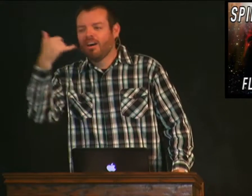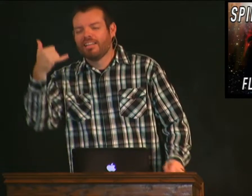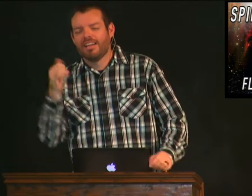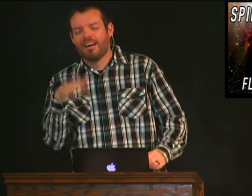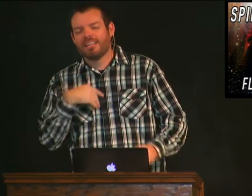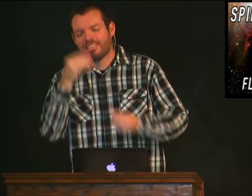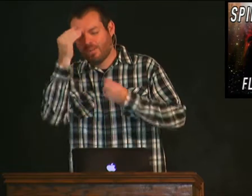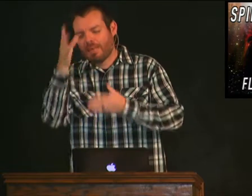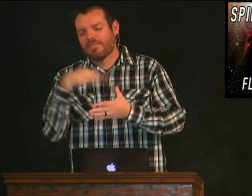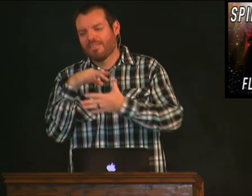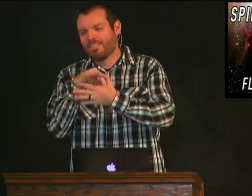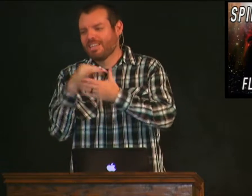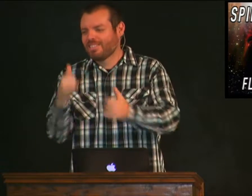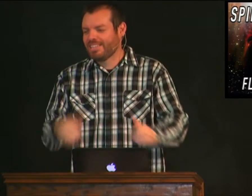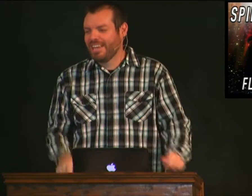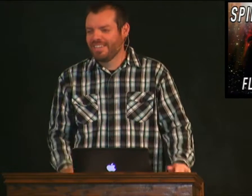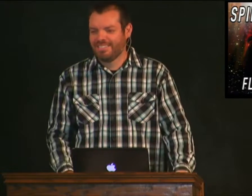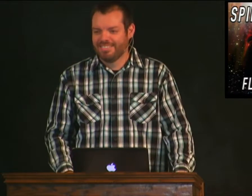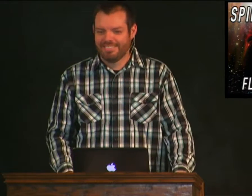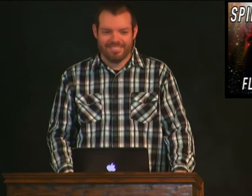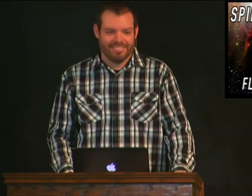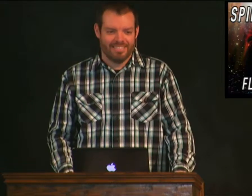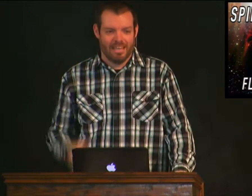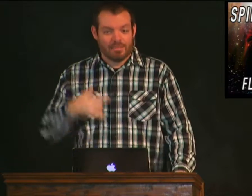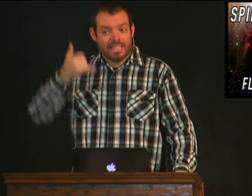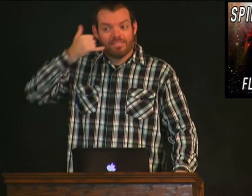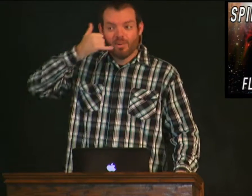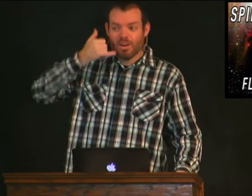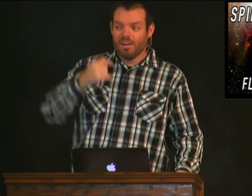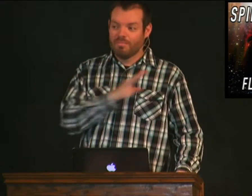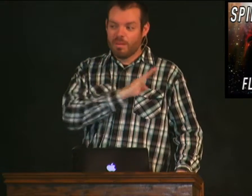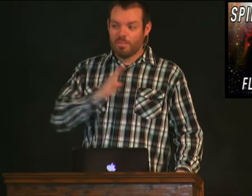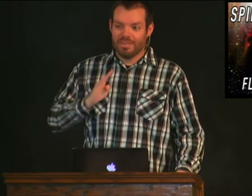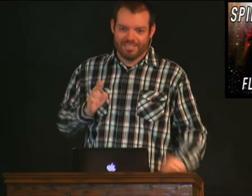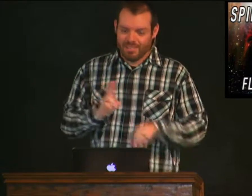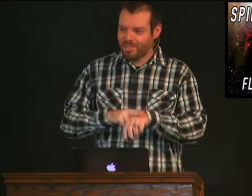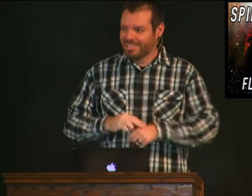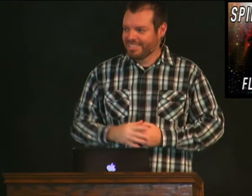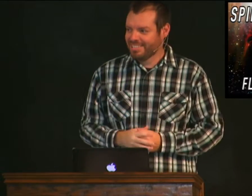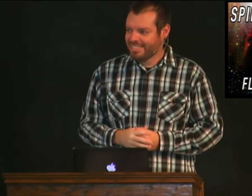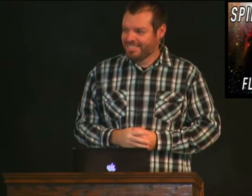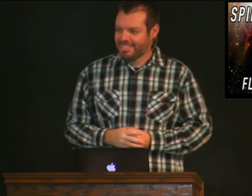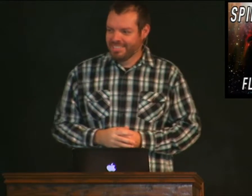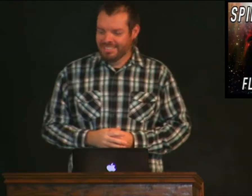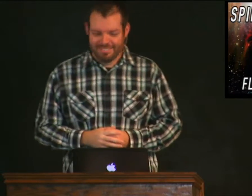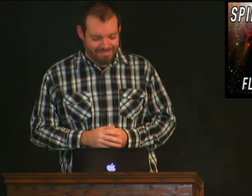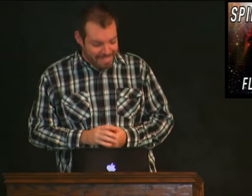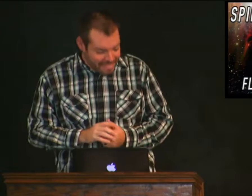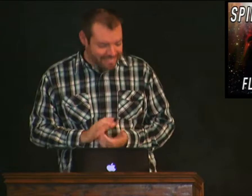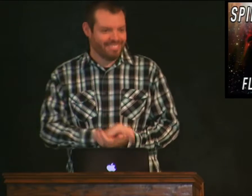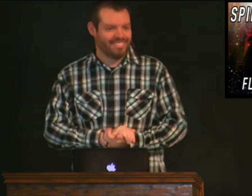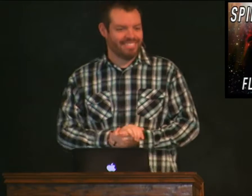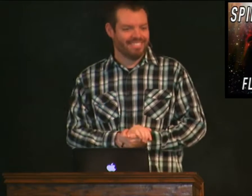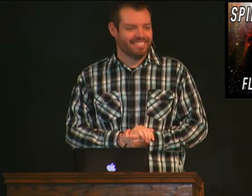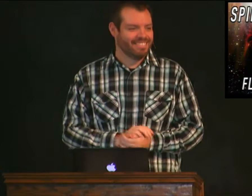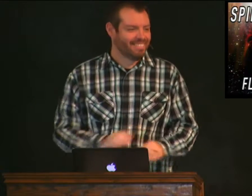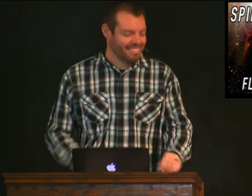Oh, I'm calling. I just obeyed my flesh today. I'm going to get a phone call from my boy, of course.